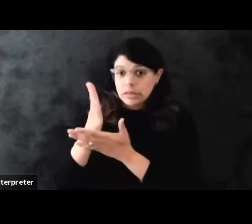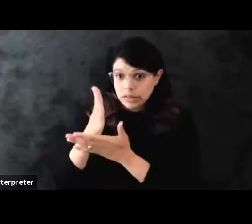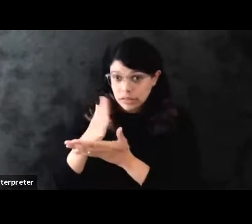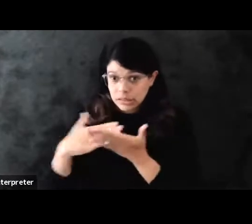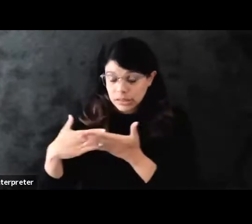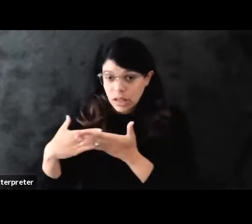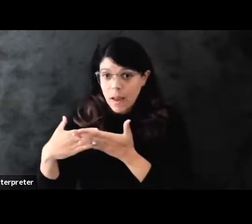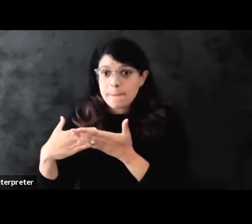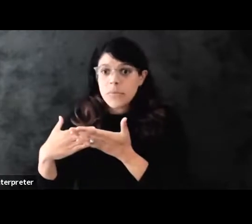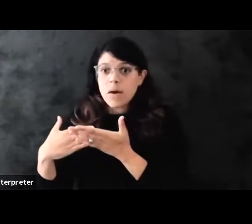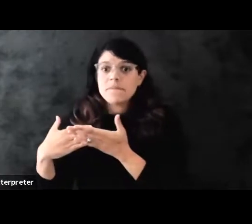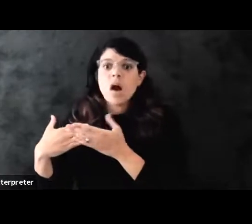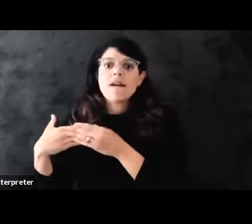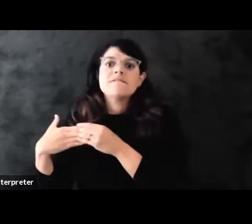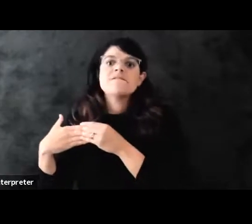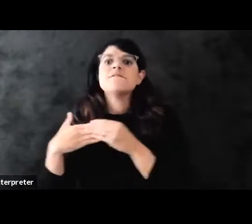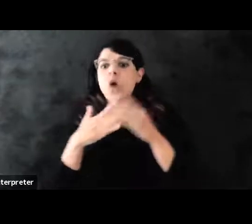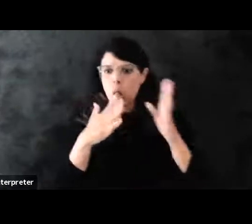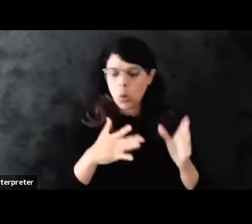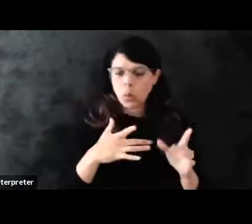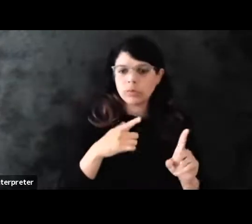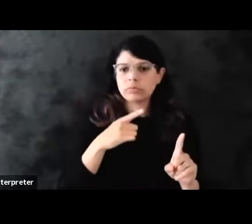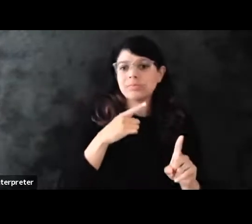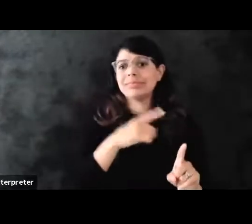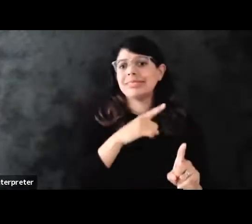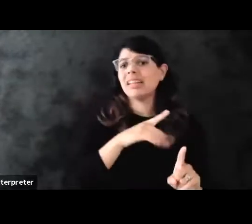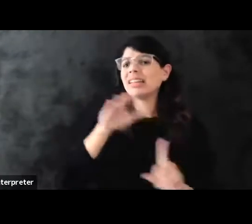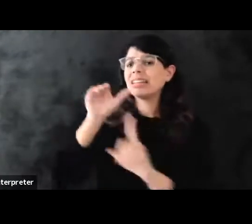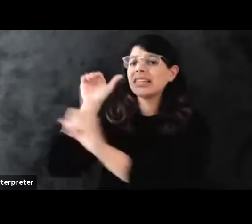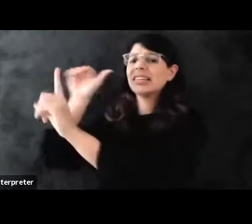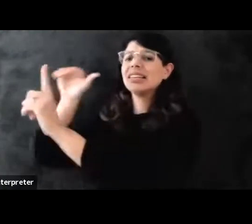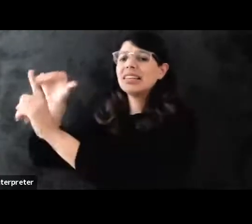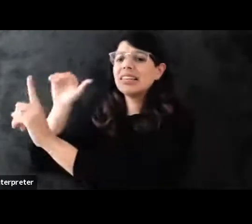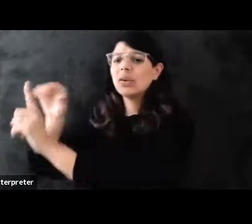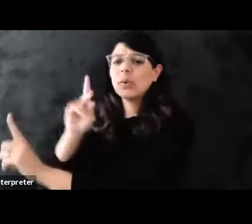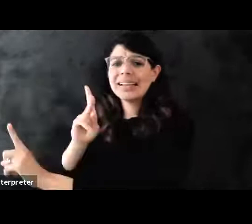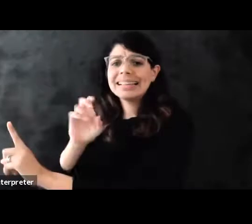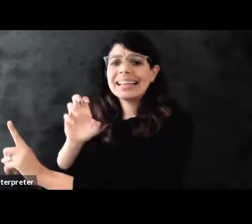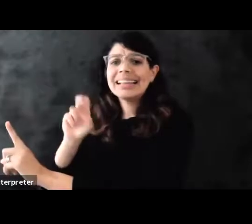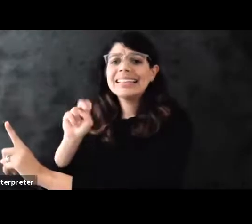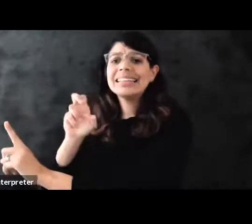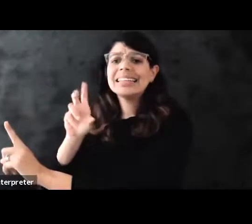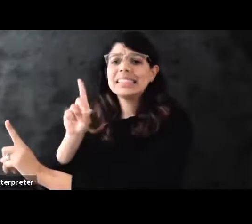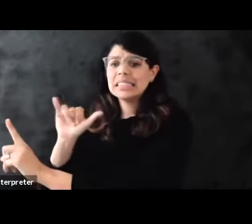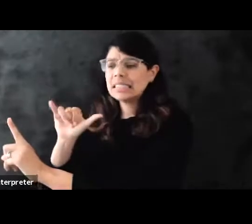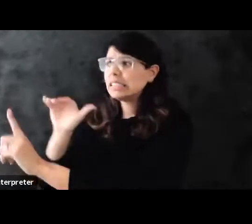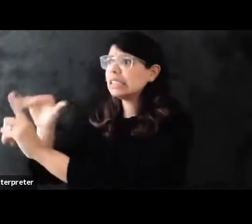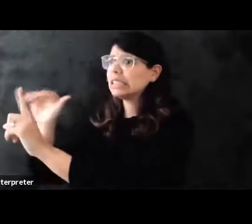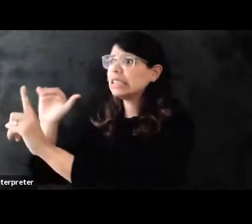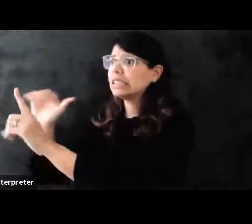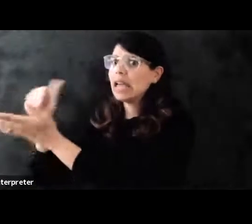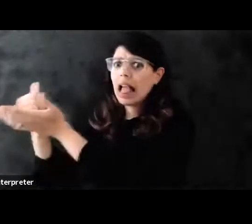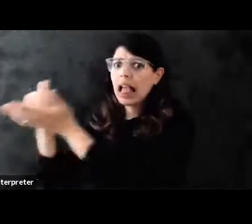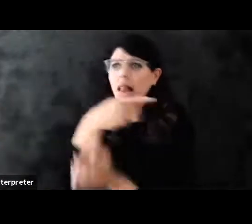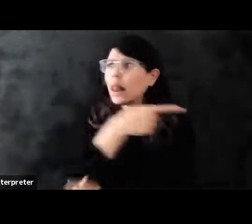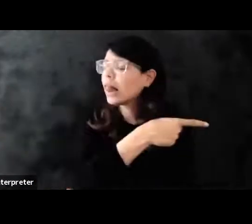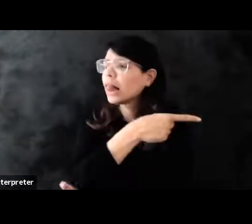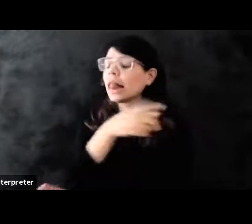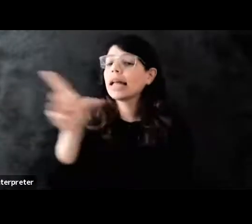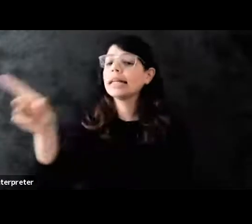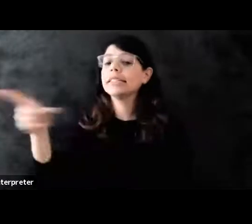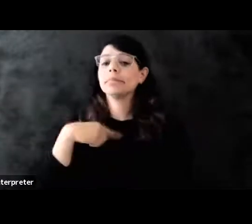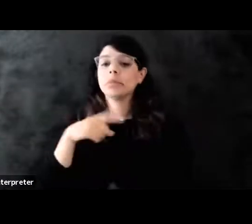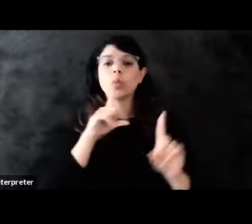Bobby Kennedy for help. And his reply was to them, I don't get involved in local issues. And he was